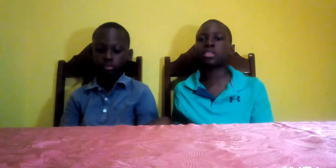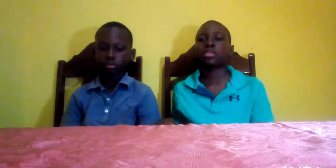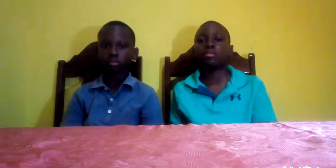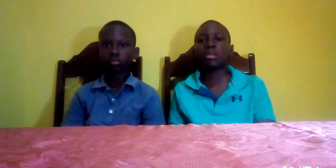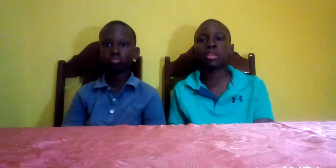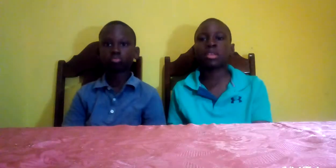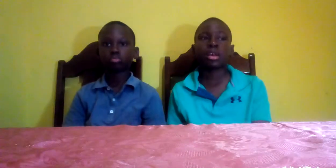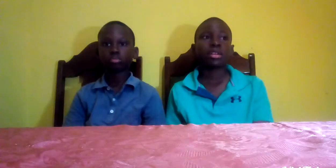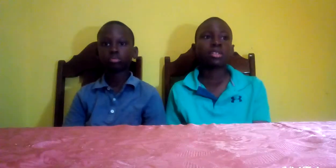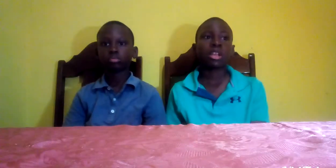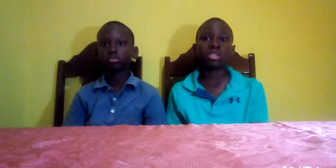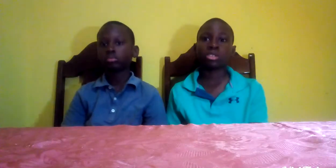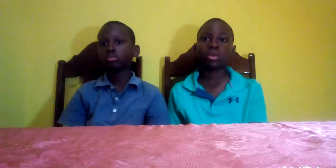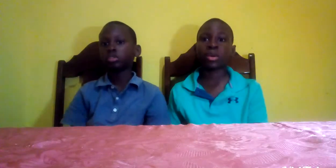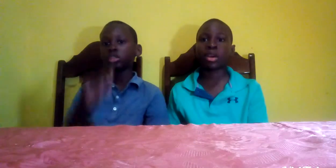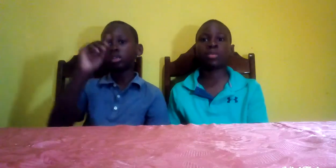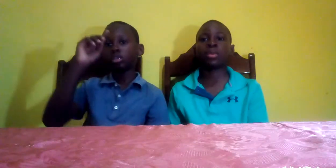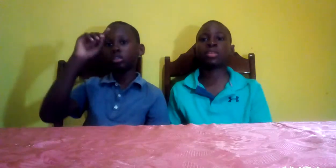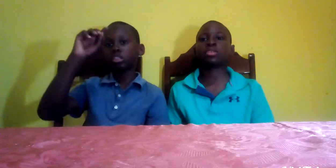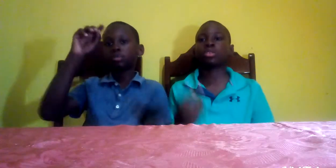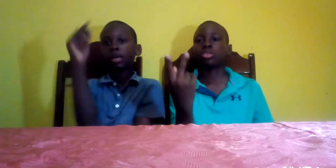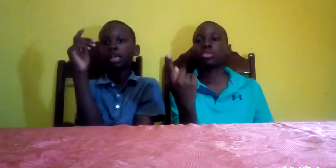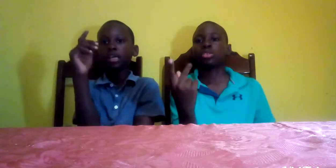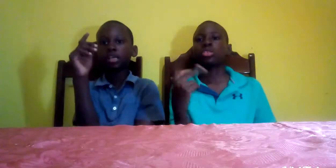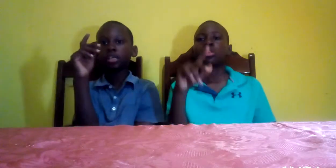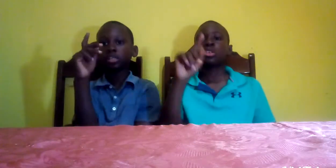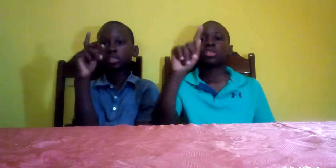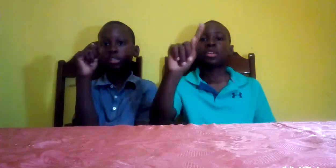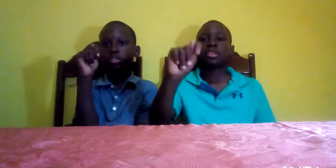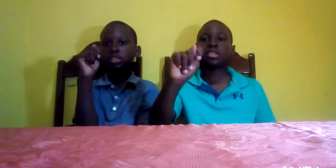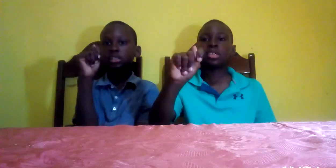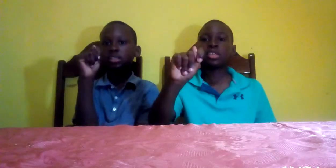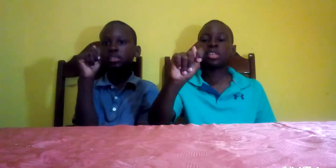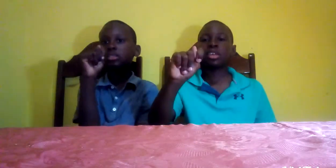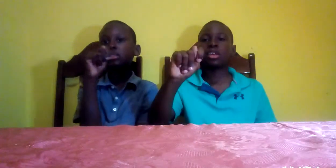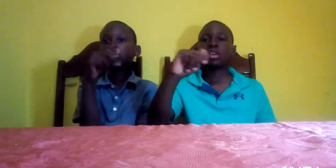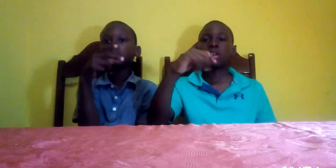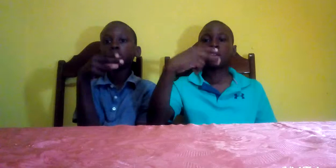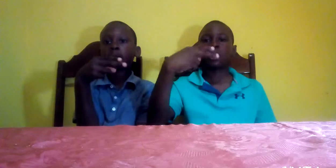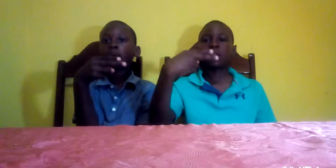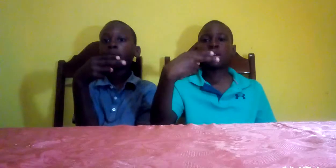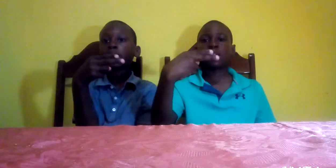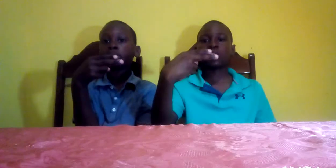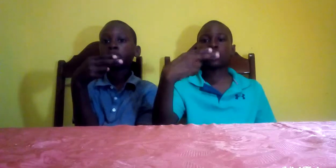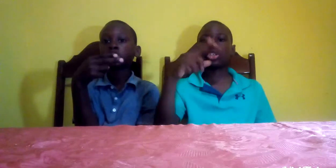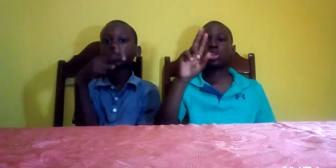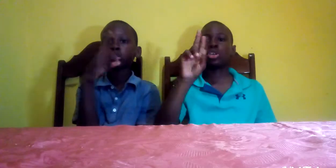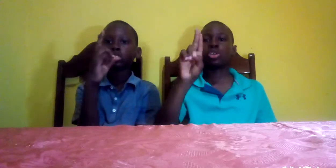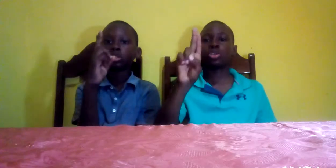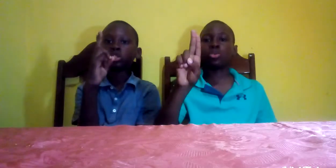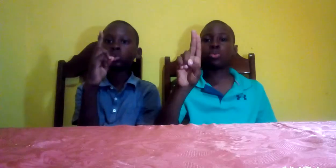but yeah that's the way I know it spelling is t h u